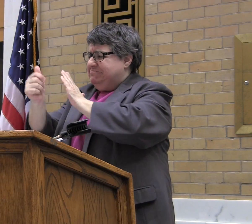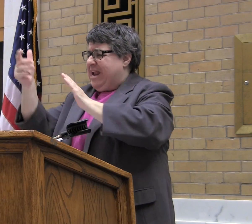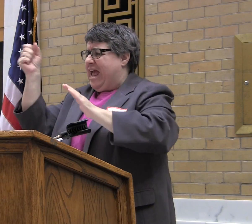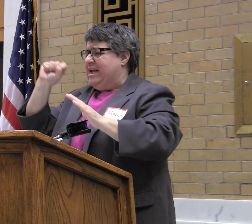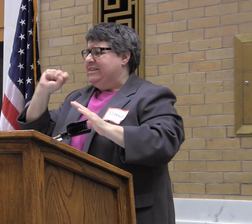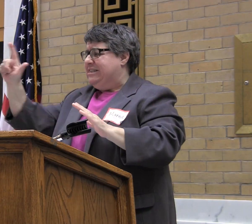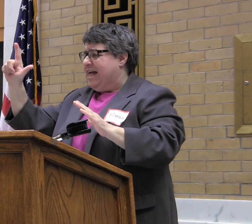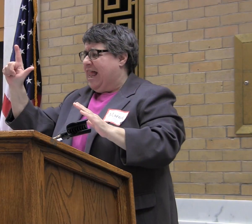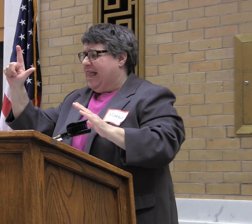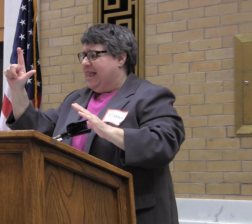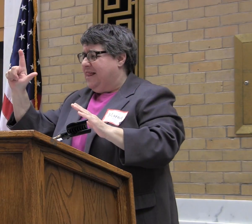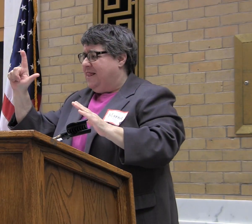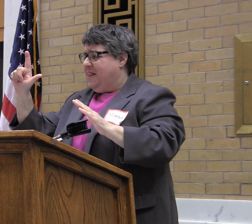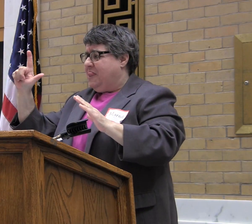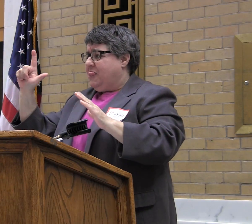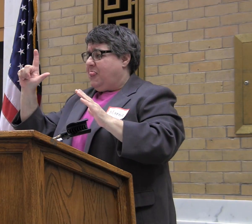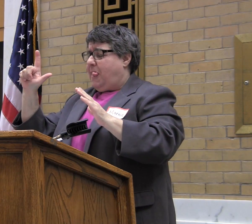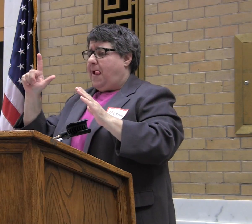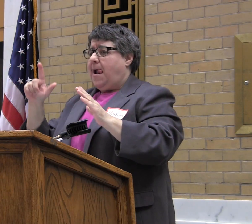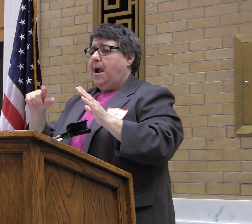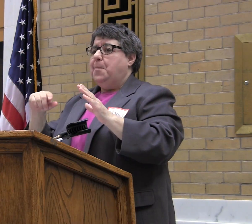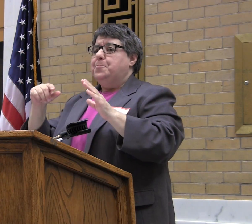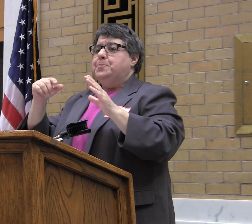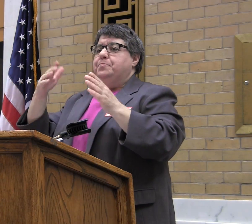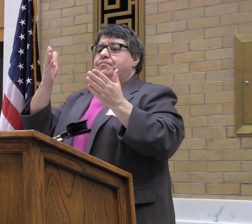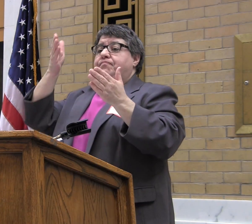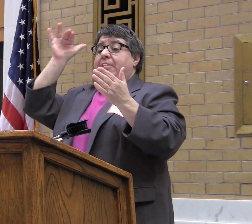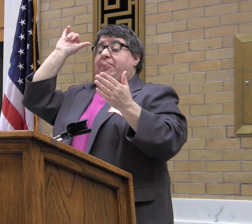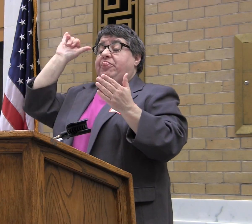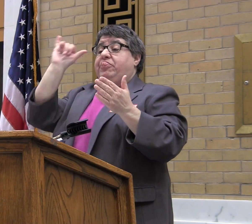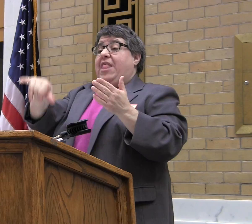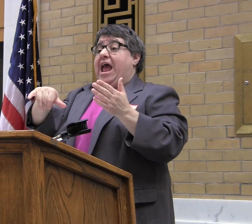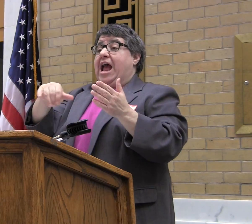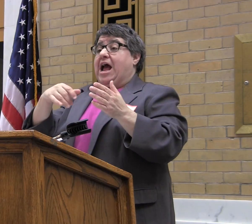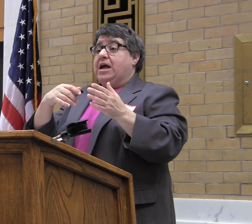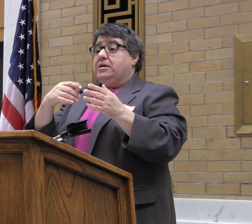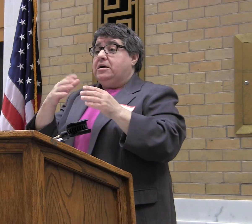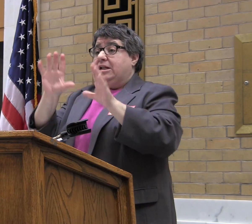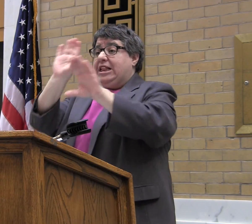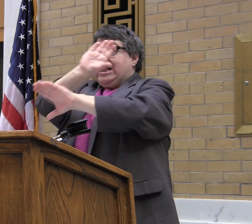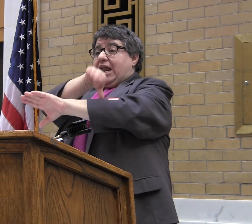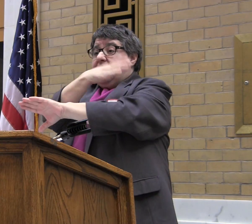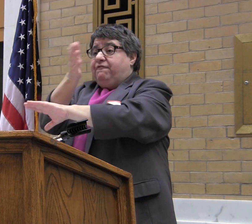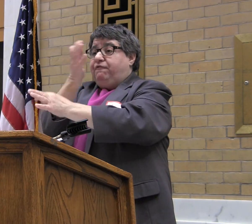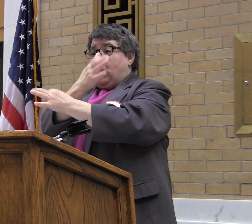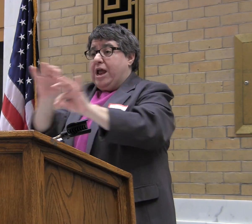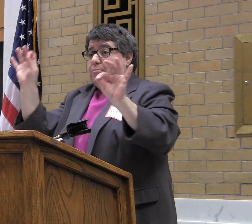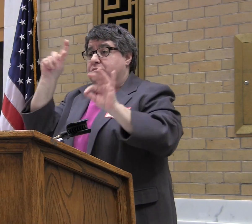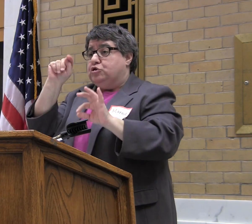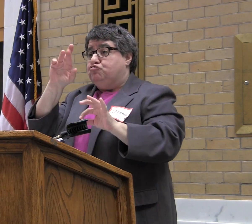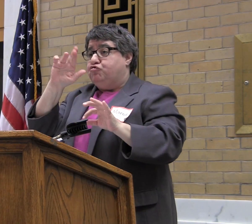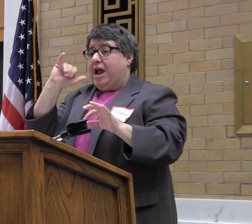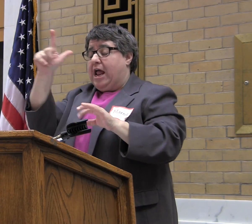where they have a person there as a therapist who knows American Sign Language and is